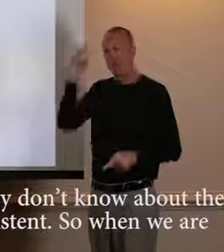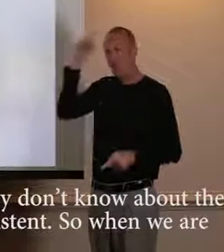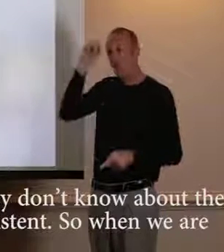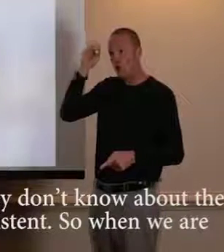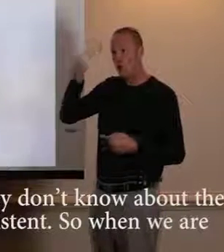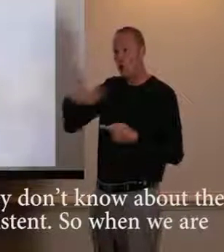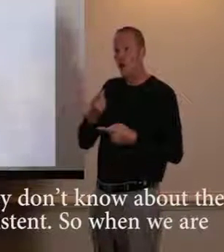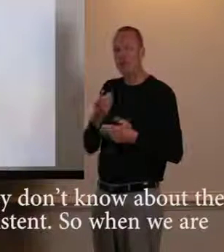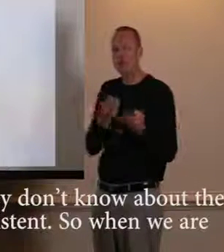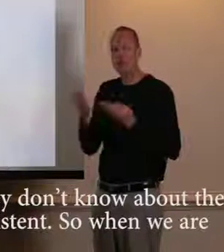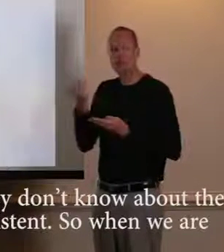existent.